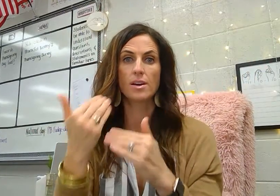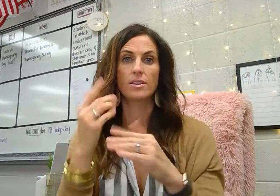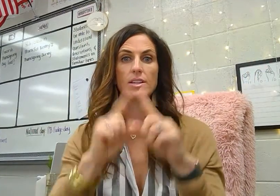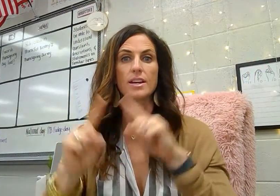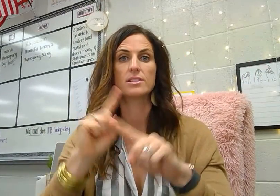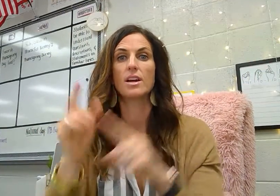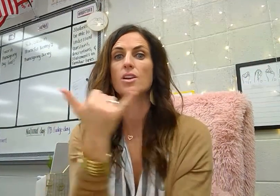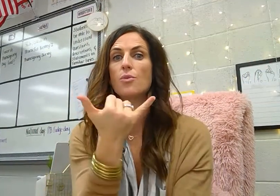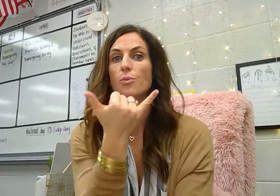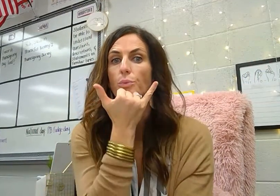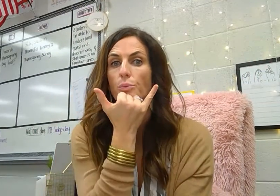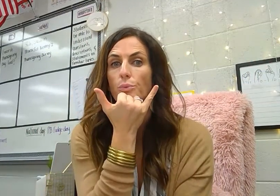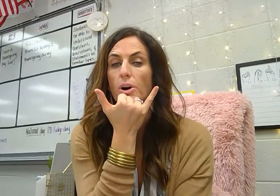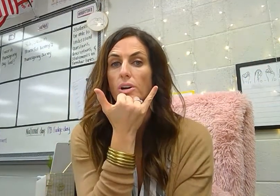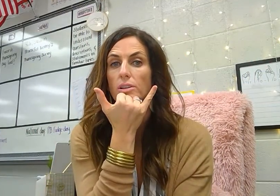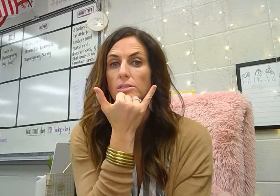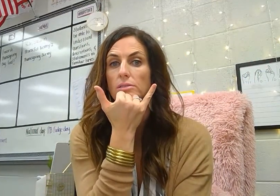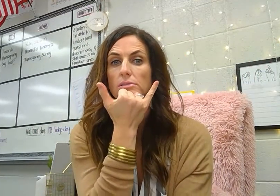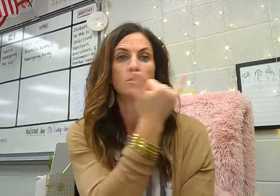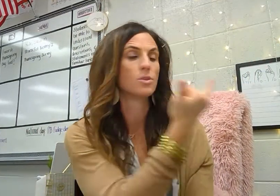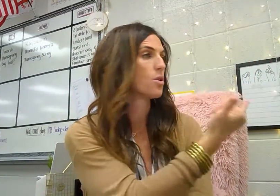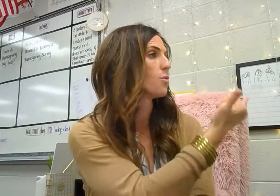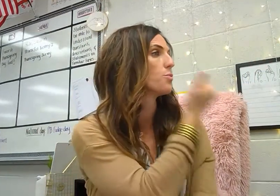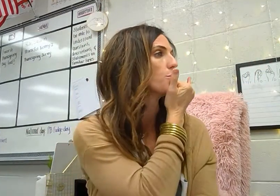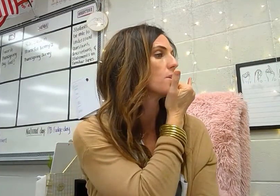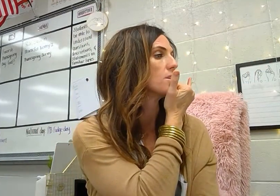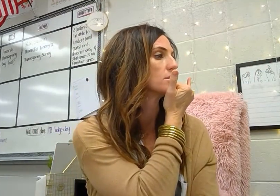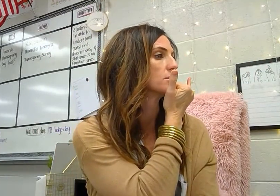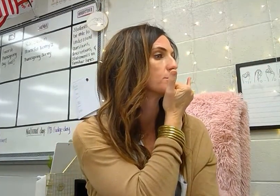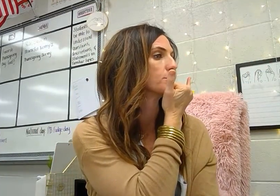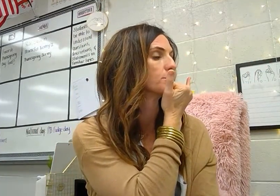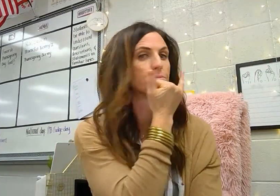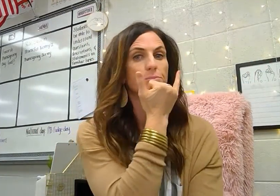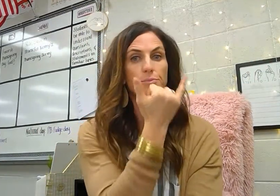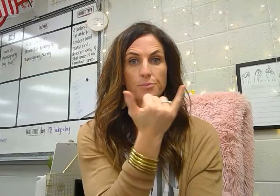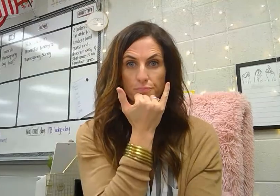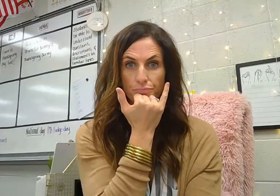The next sign, wrong, wrong.